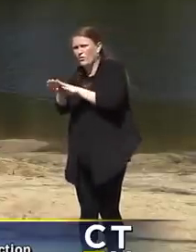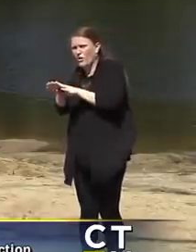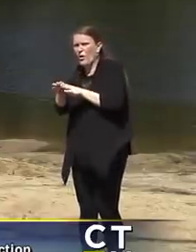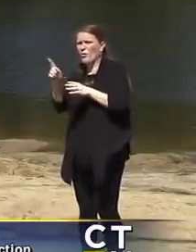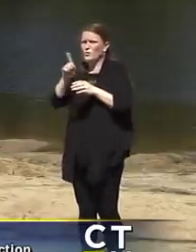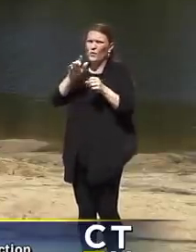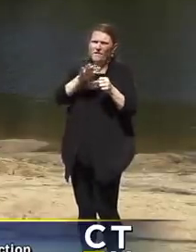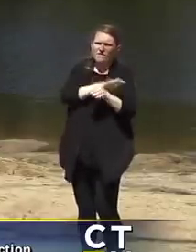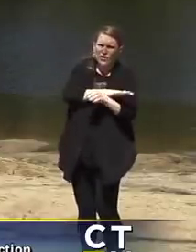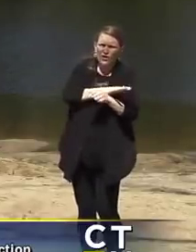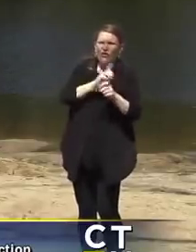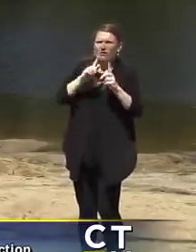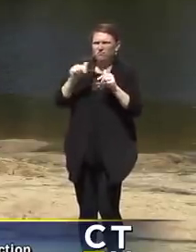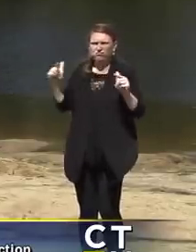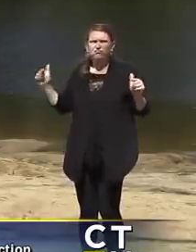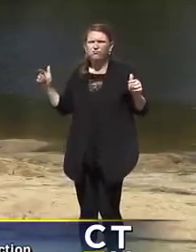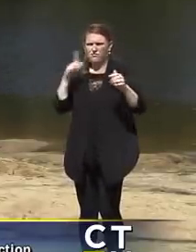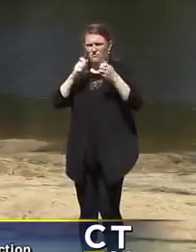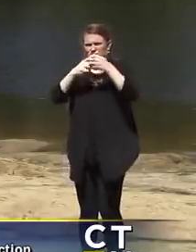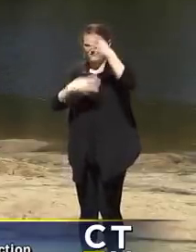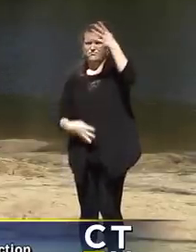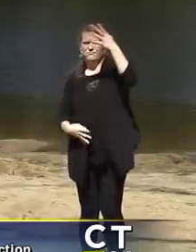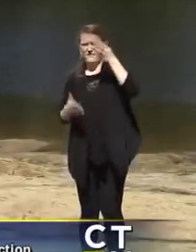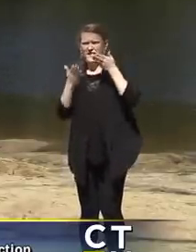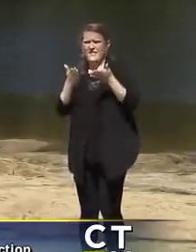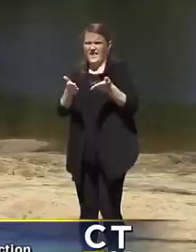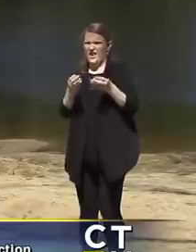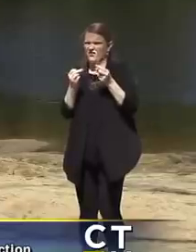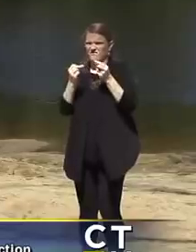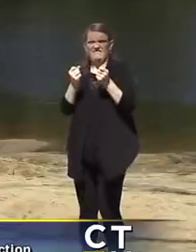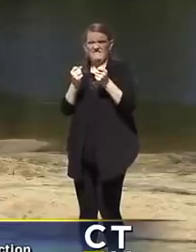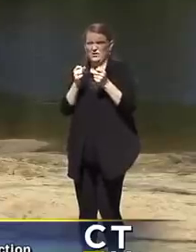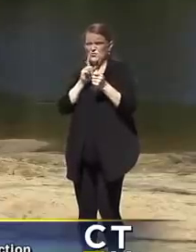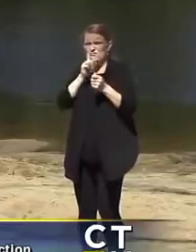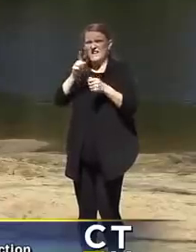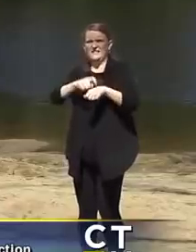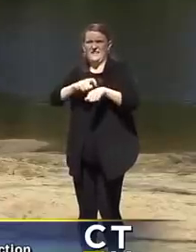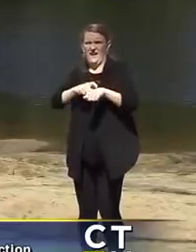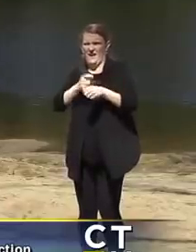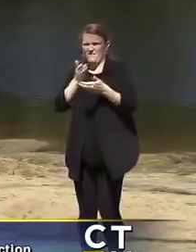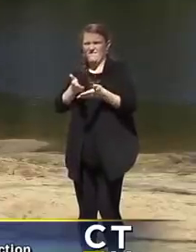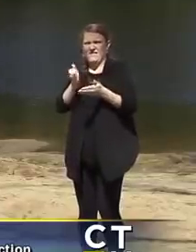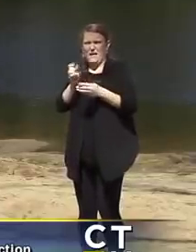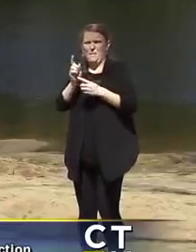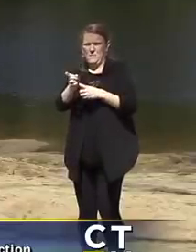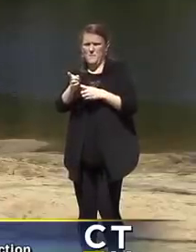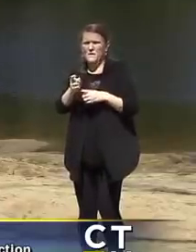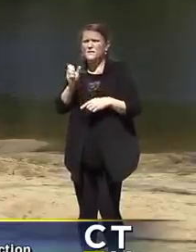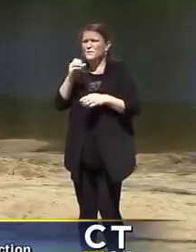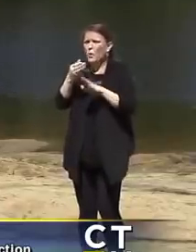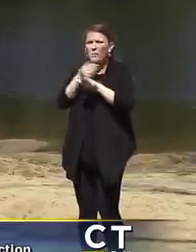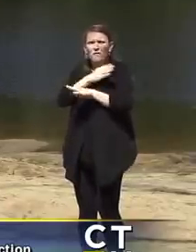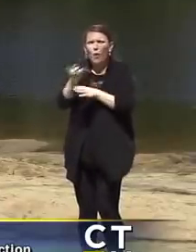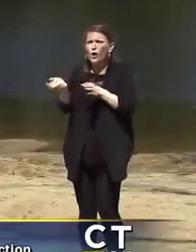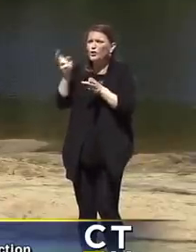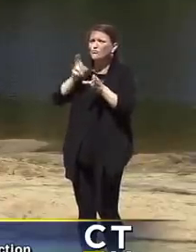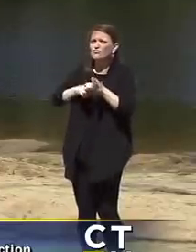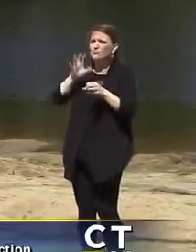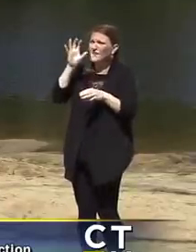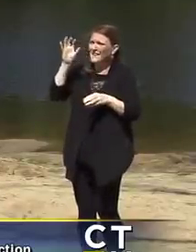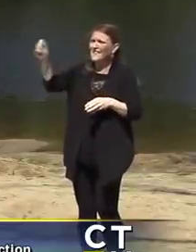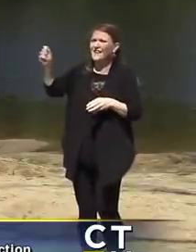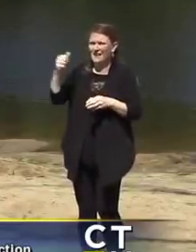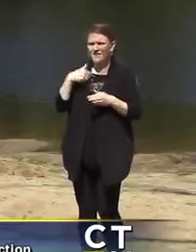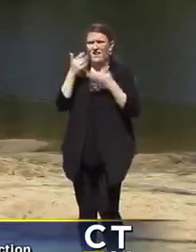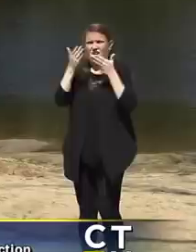our shoreline parks where we have those popular beaches. So you can factor that into your planning. So before you hop in the car and head out